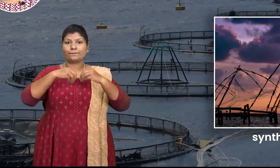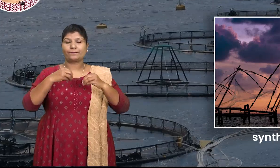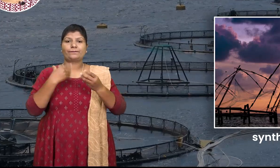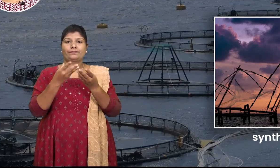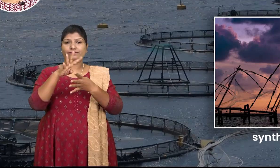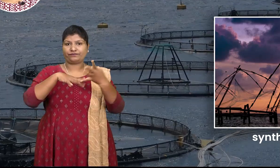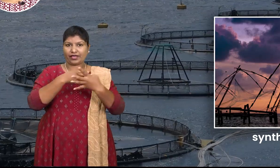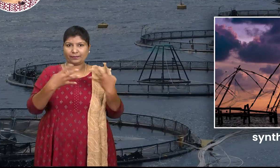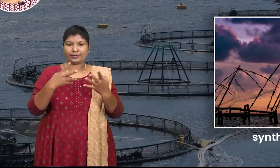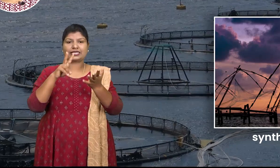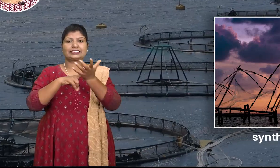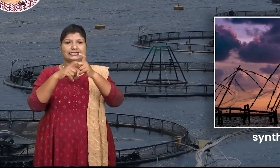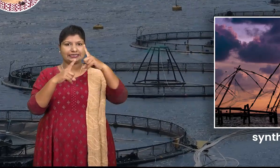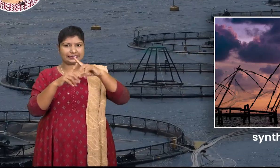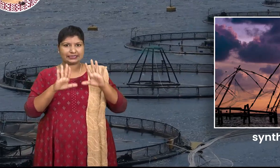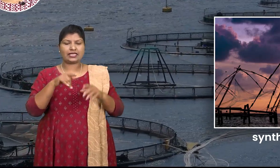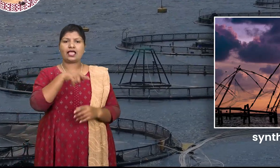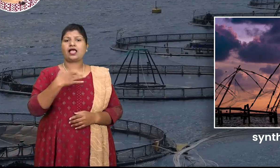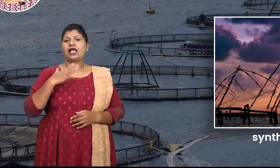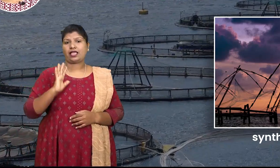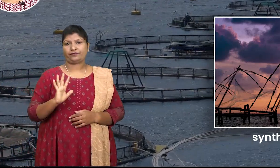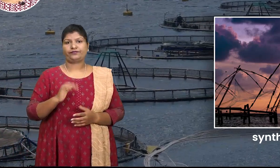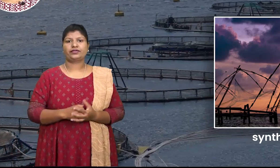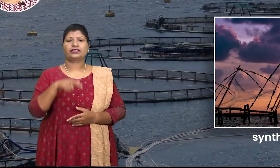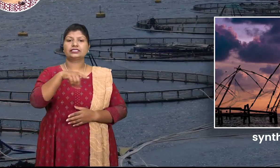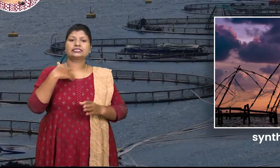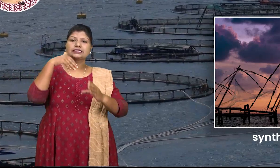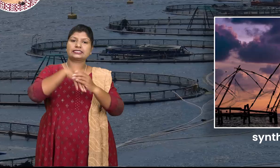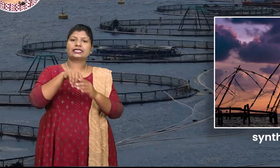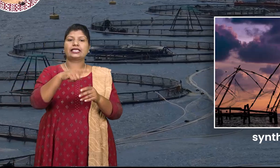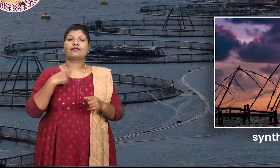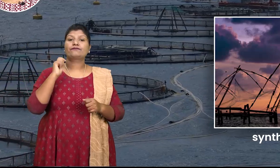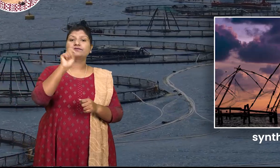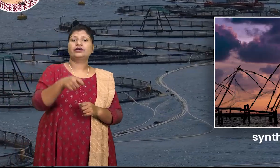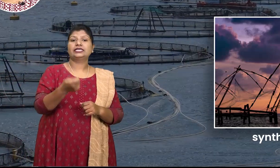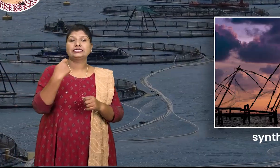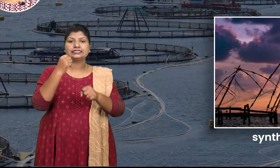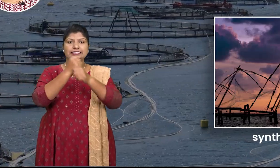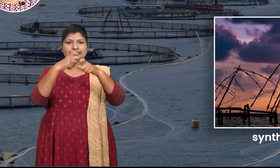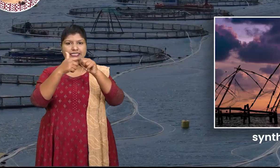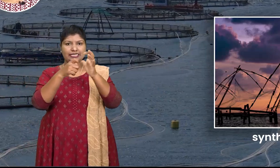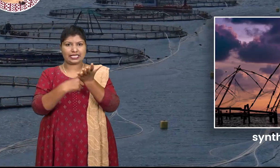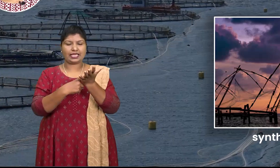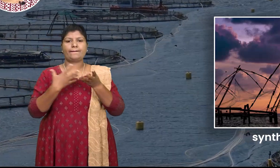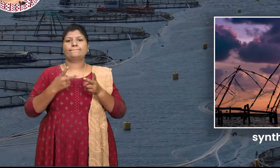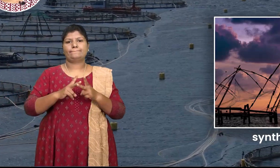there has been a revolution in fishing gear material.